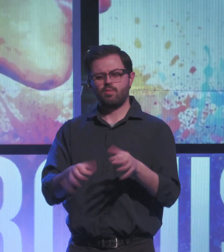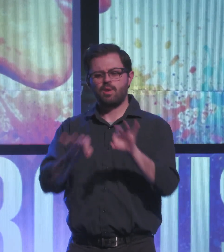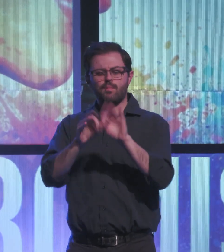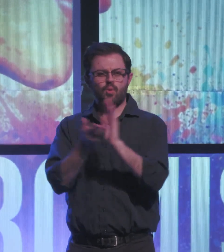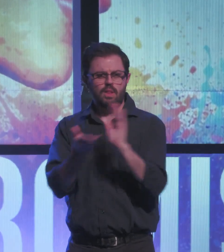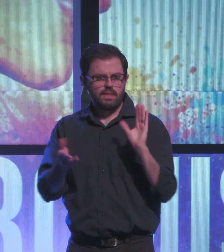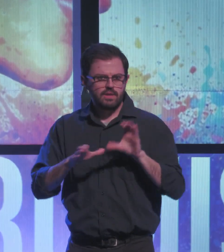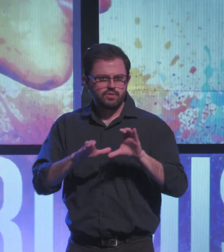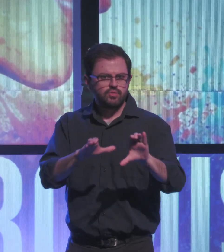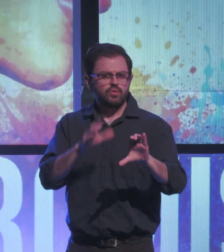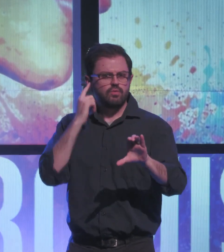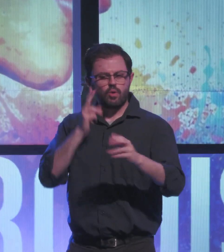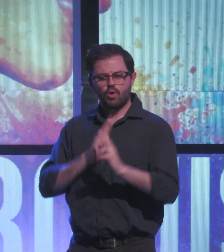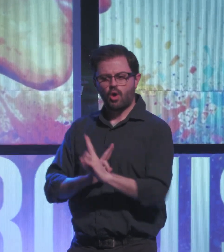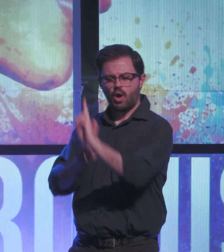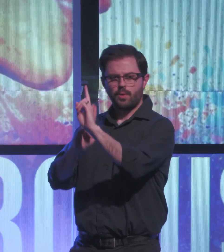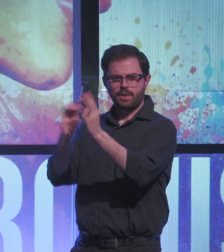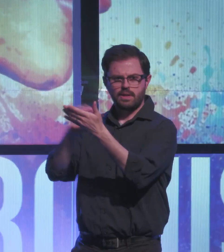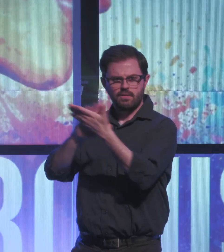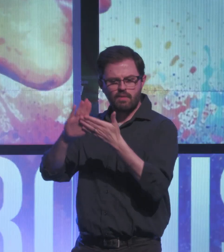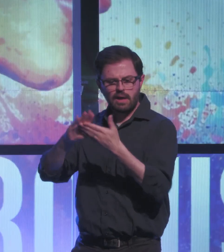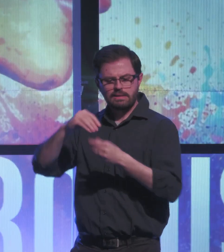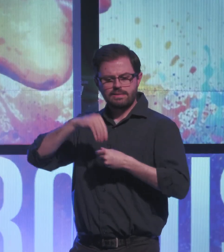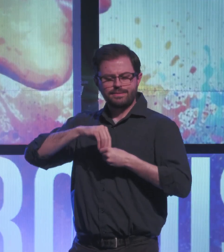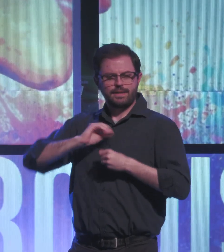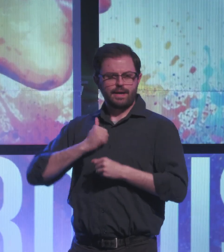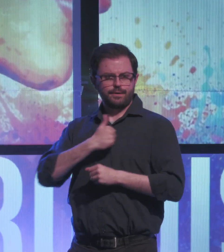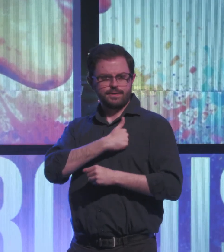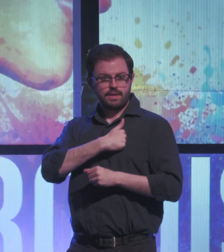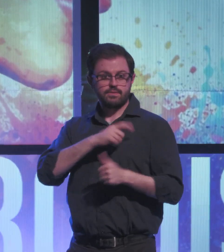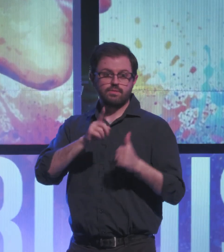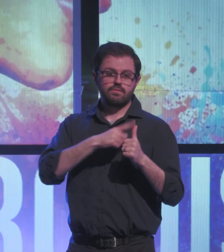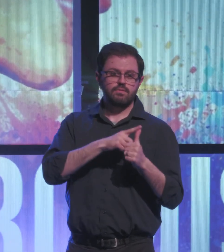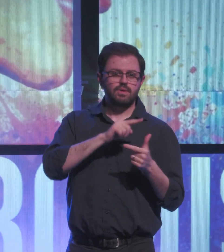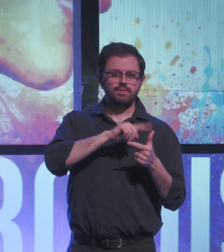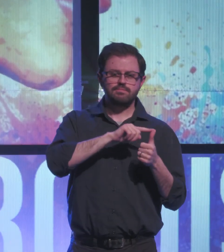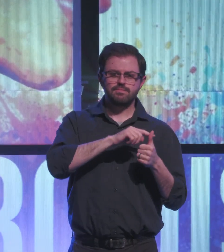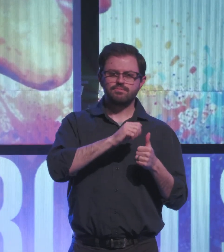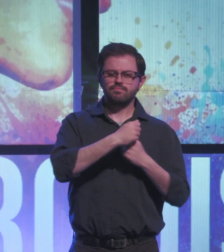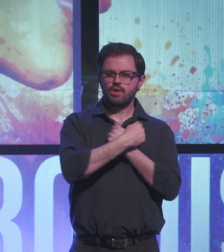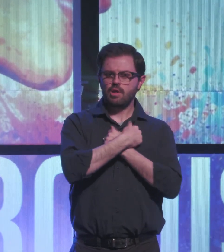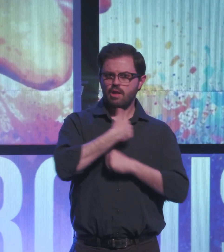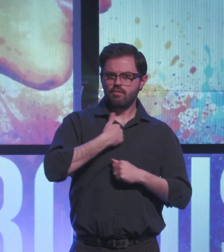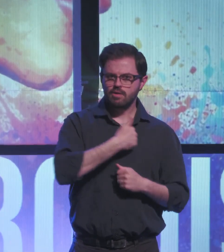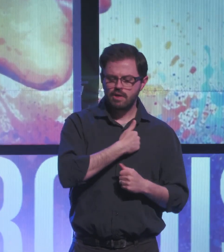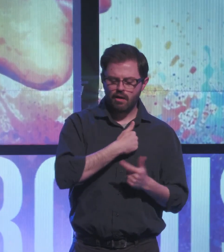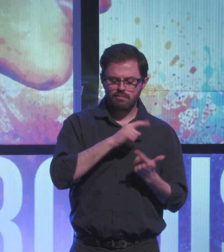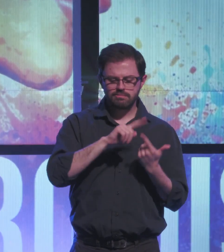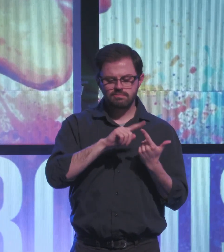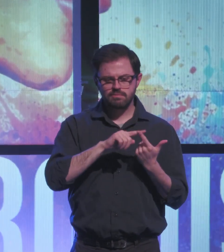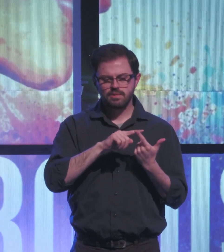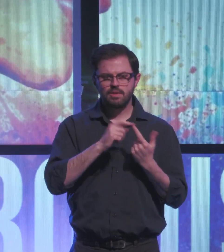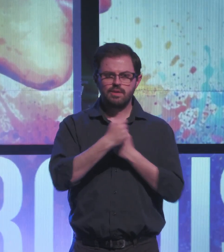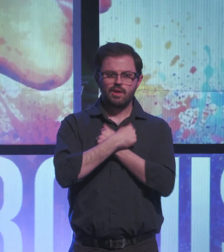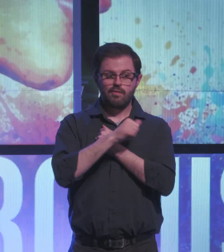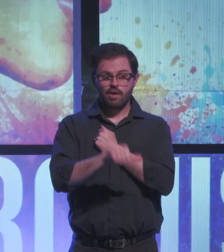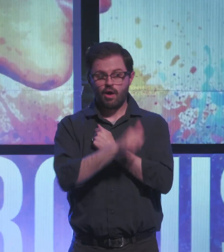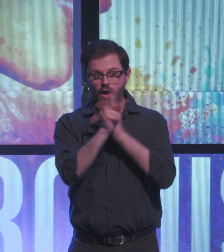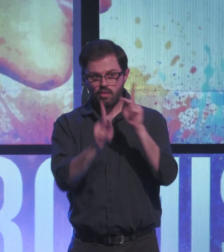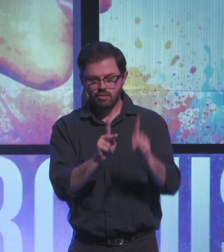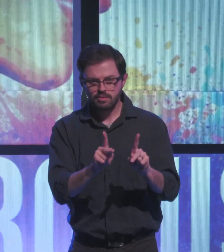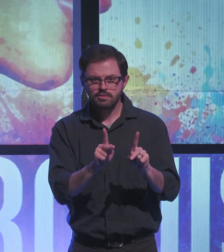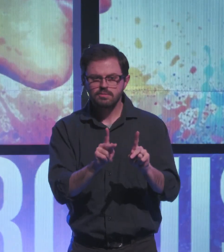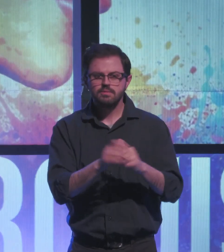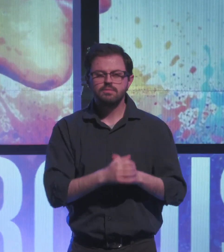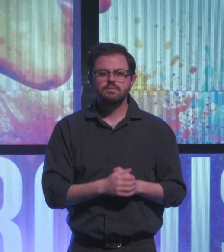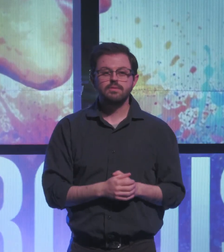the divine in us. And the first is to love ourselves. And that is oftentimes the hardest. Second is loving others. You know what